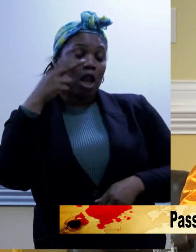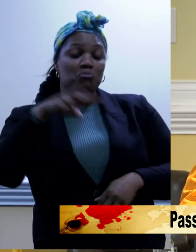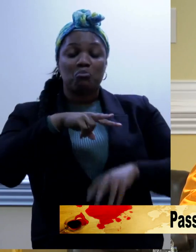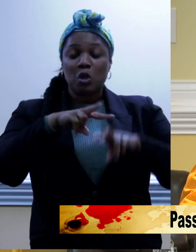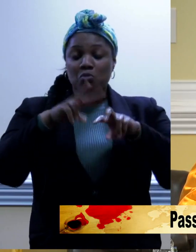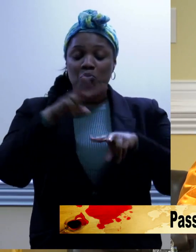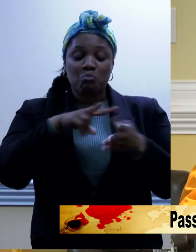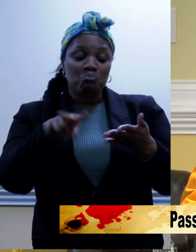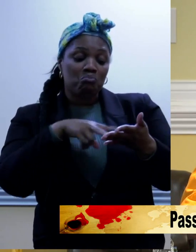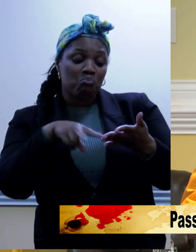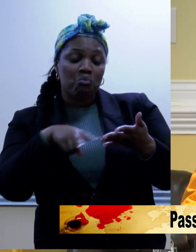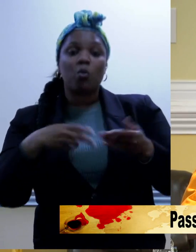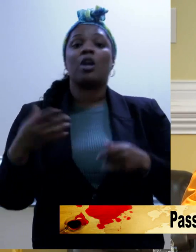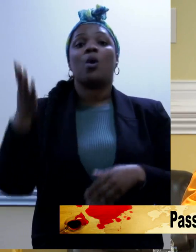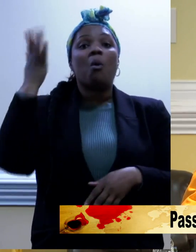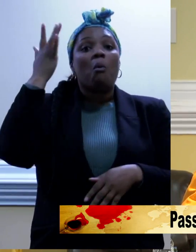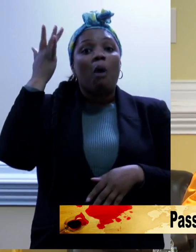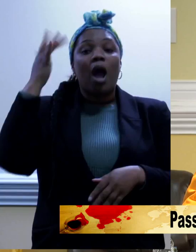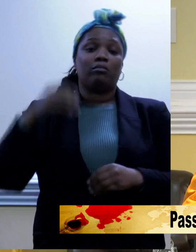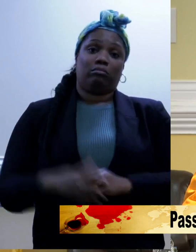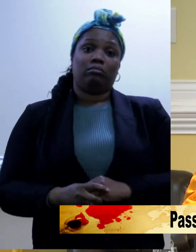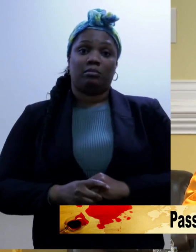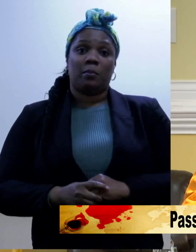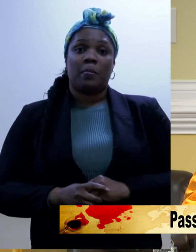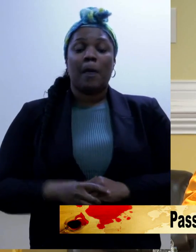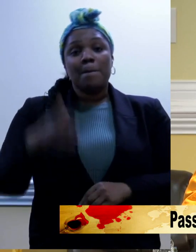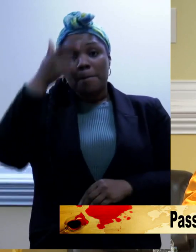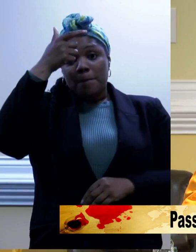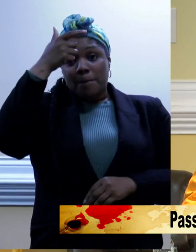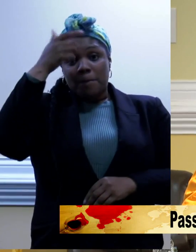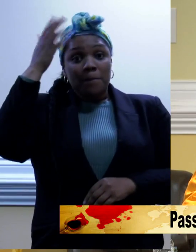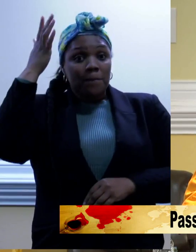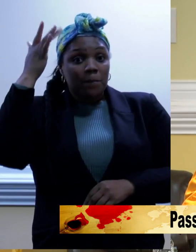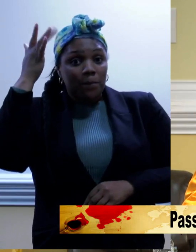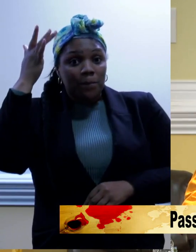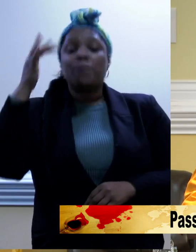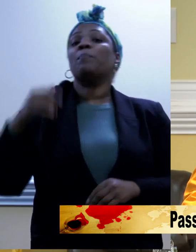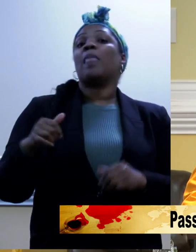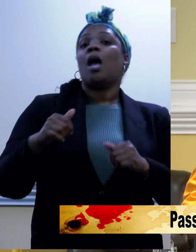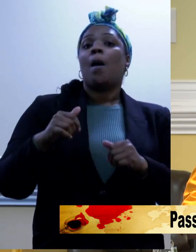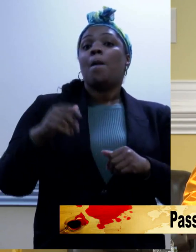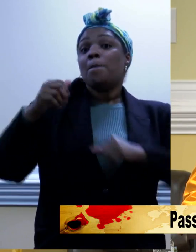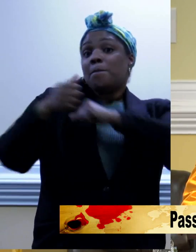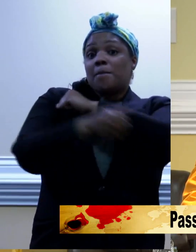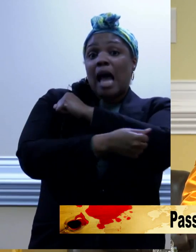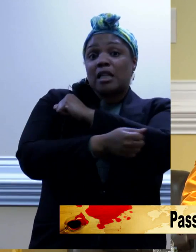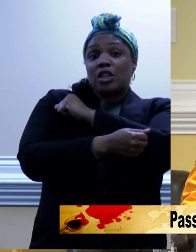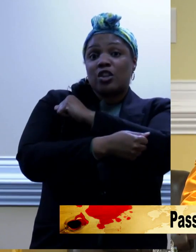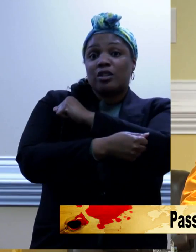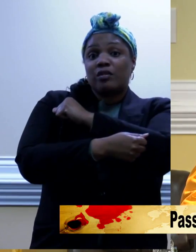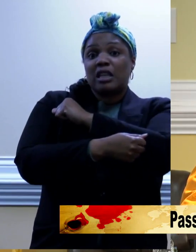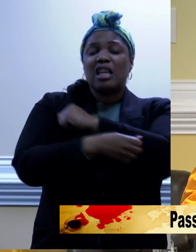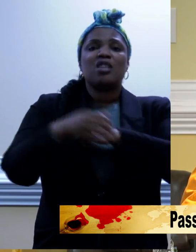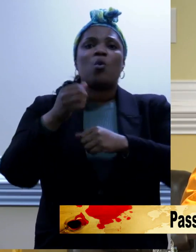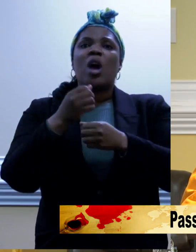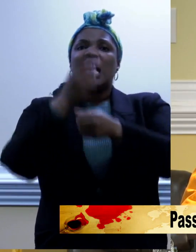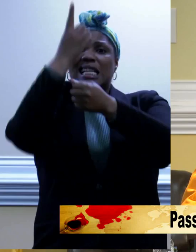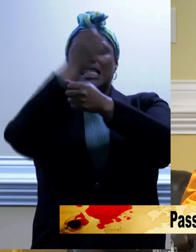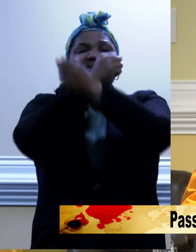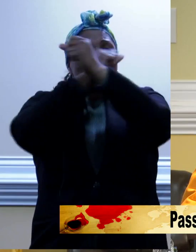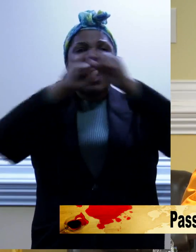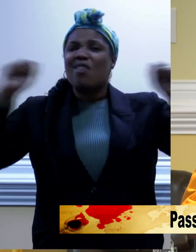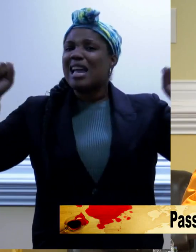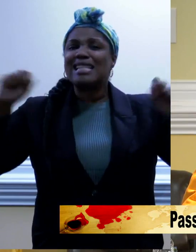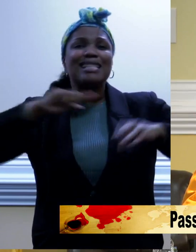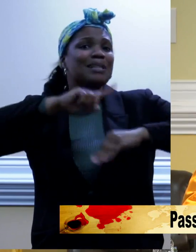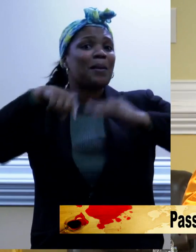it, sisters and brothers, because Passover is what salvation is all